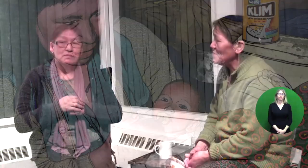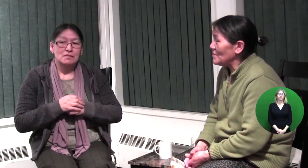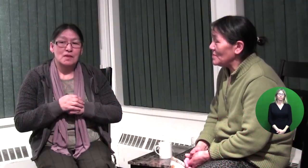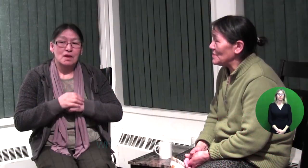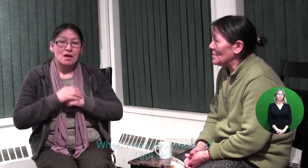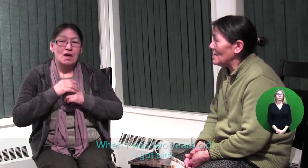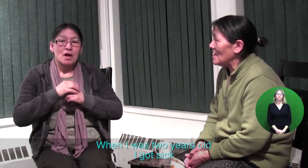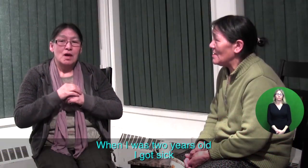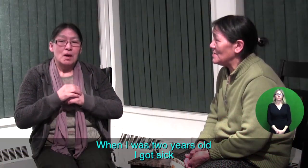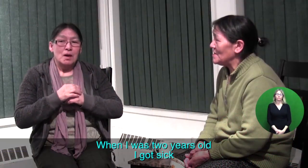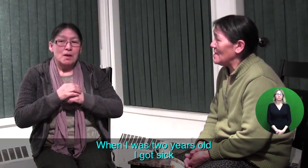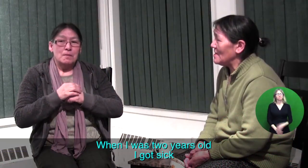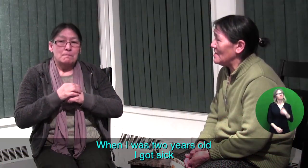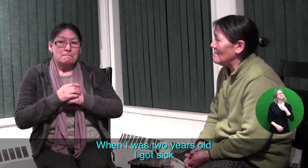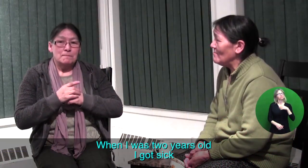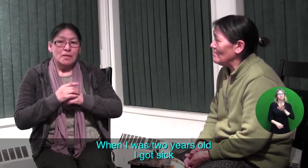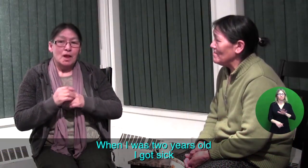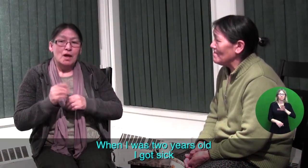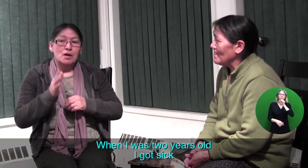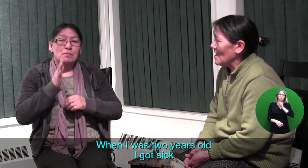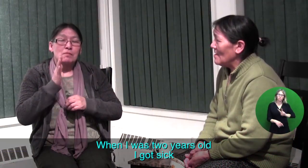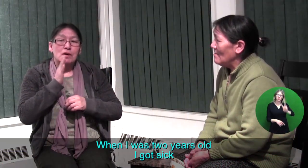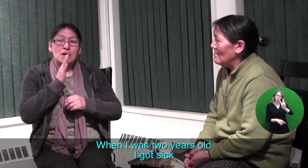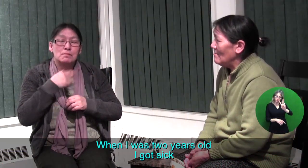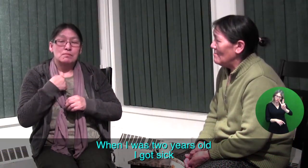Powdered milk. When I was 2 years old, I got sick.